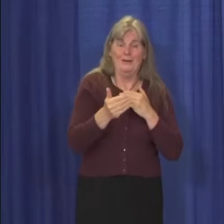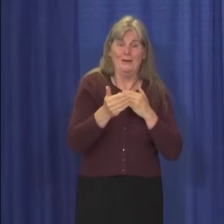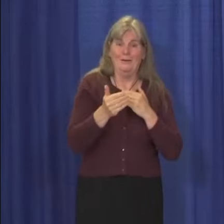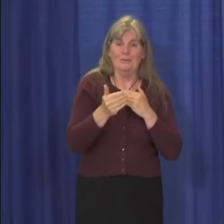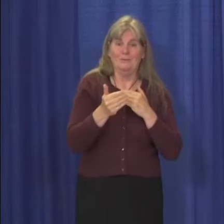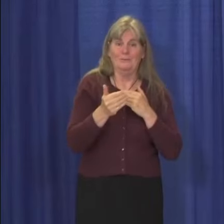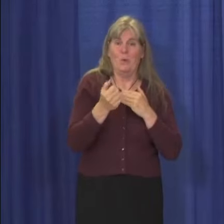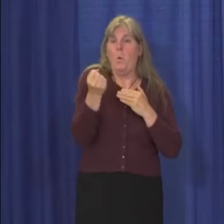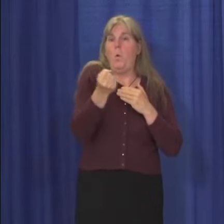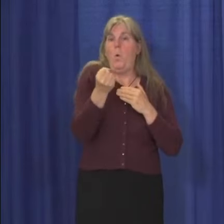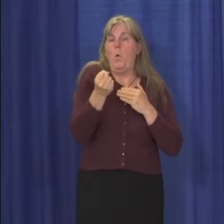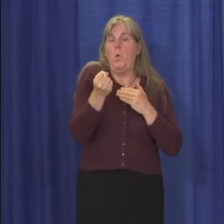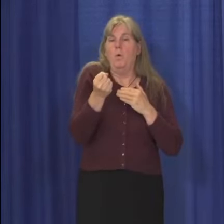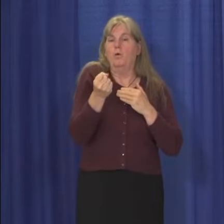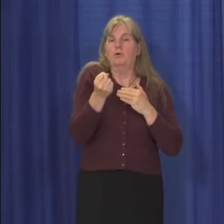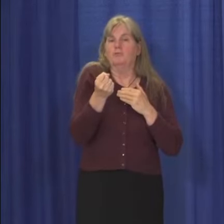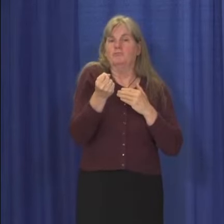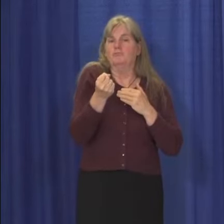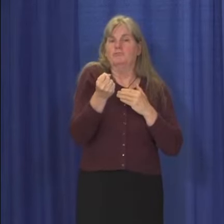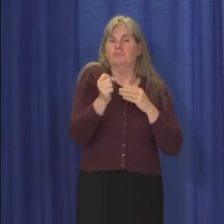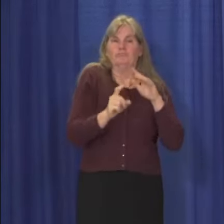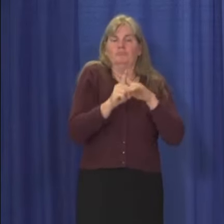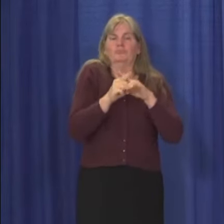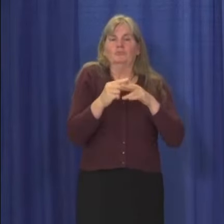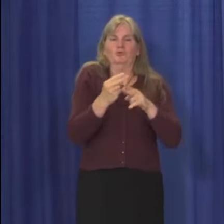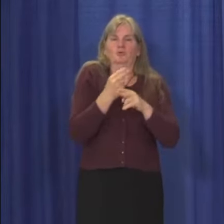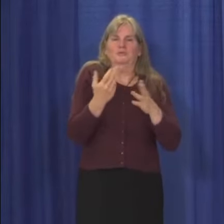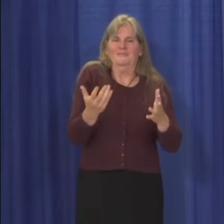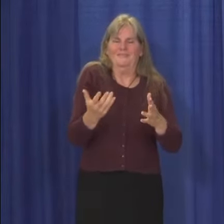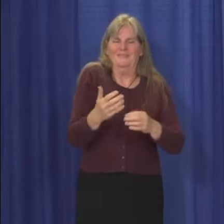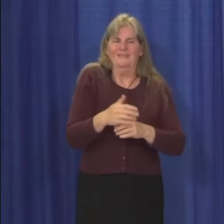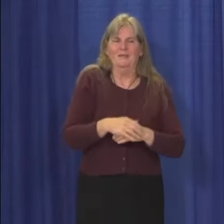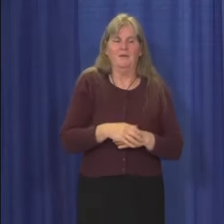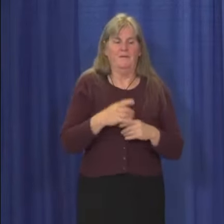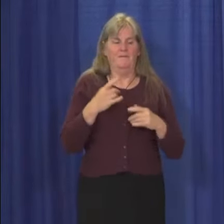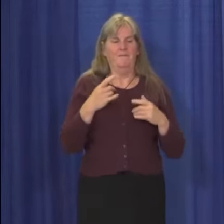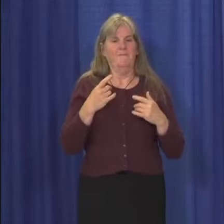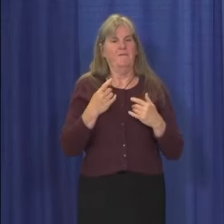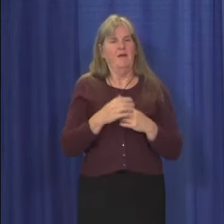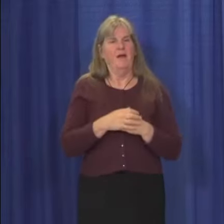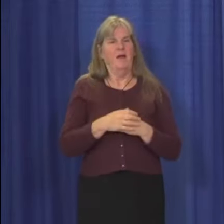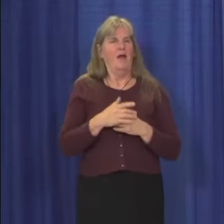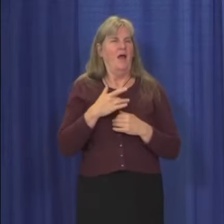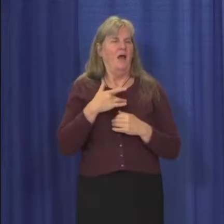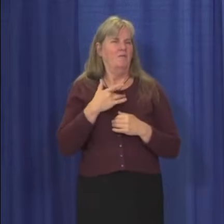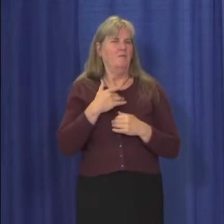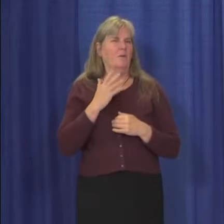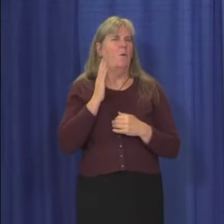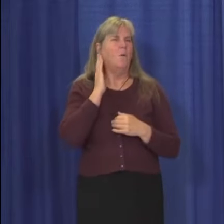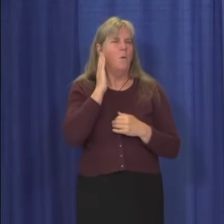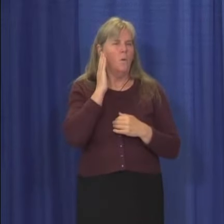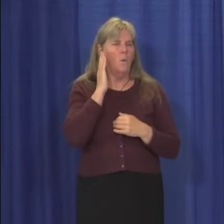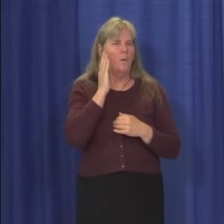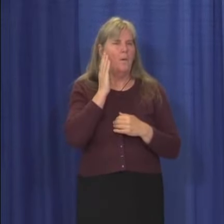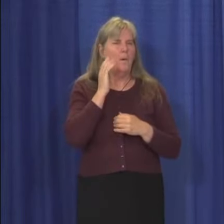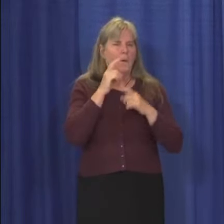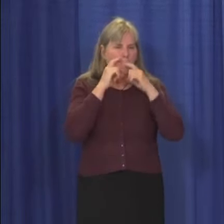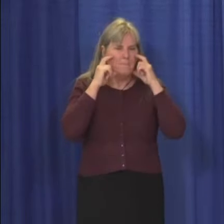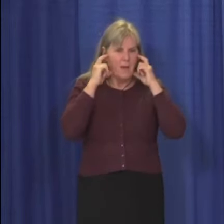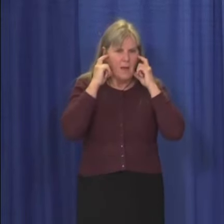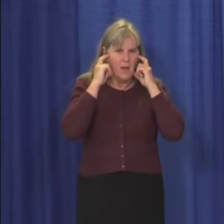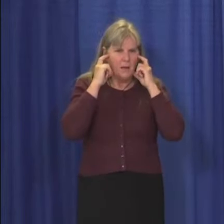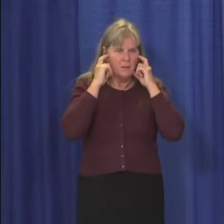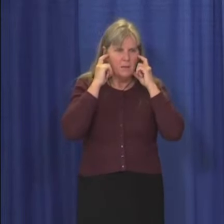keep. But I see that I would anticipate that we would be moving away from masks as a